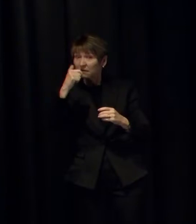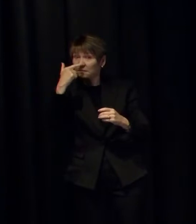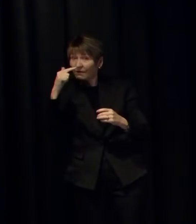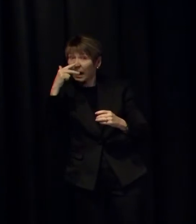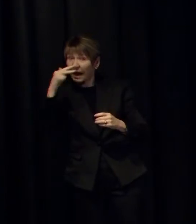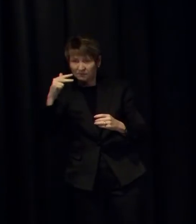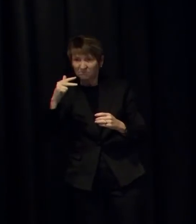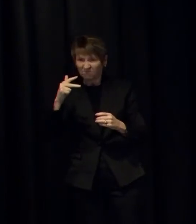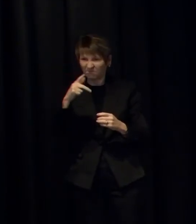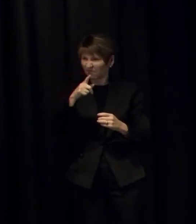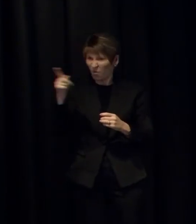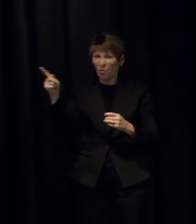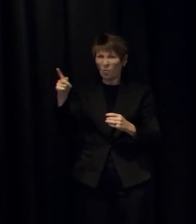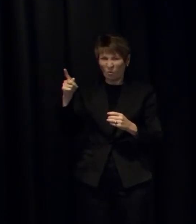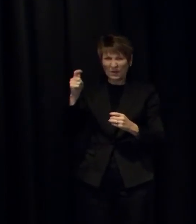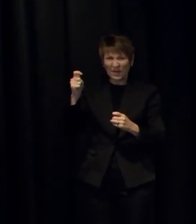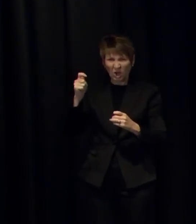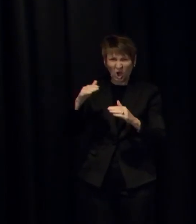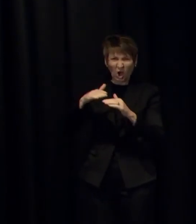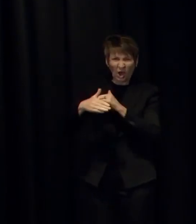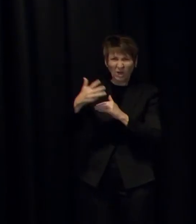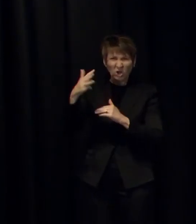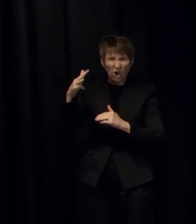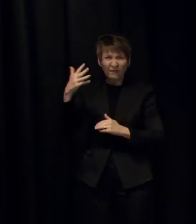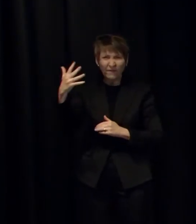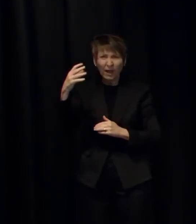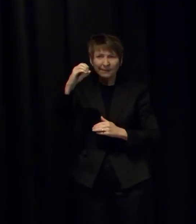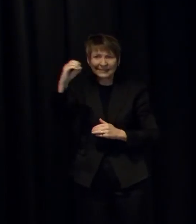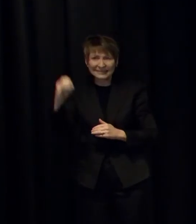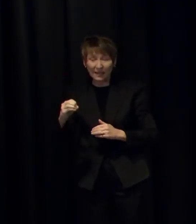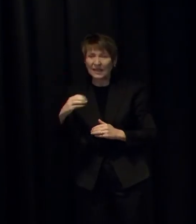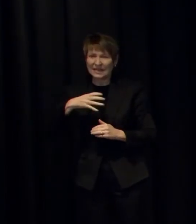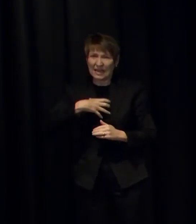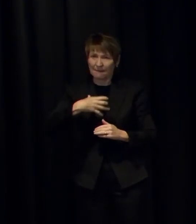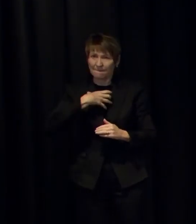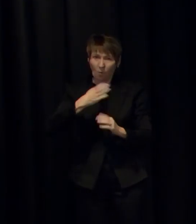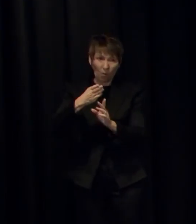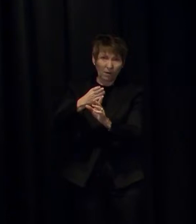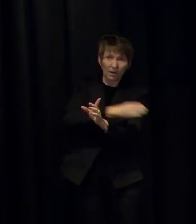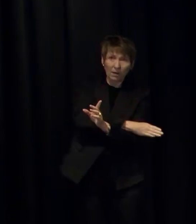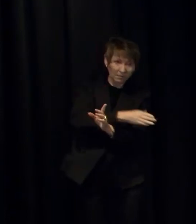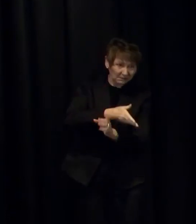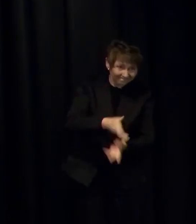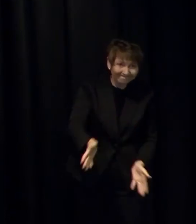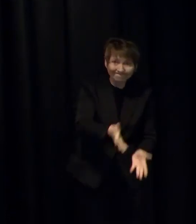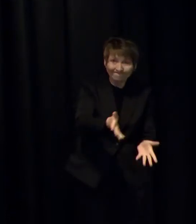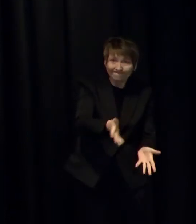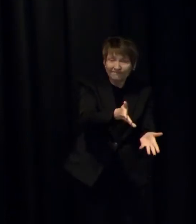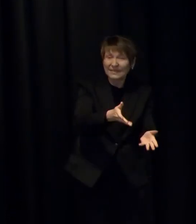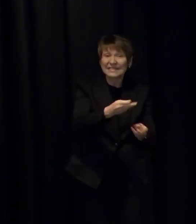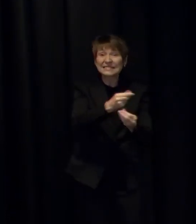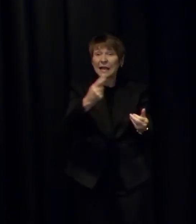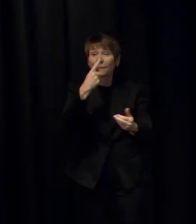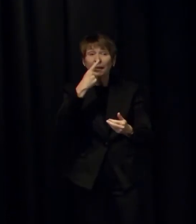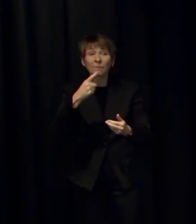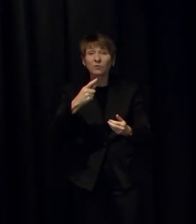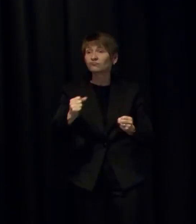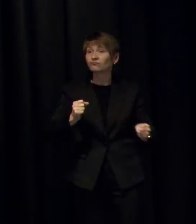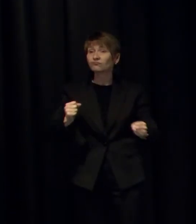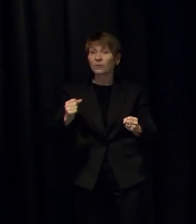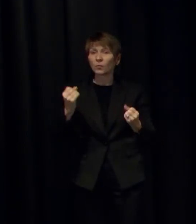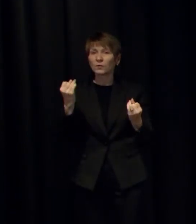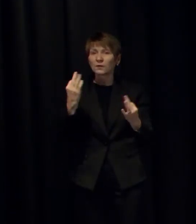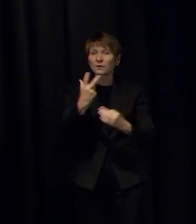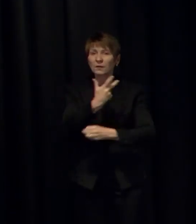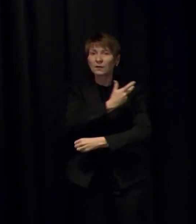their first dose. But to go higher is really important, because those people who remain completely unvaccinated do remain completely